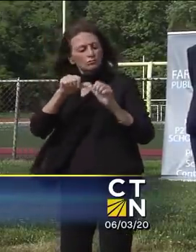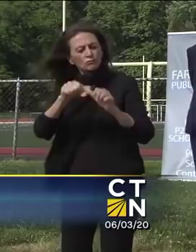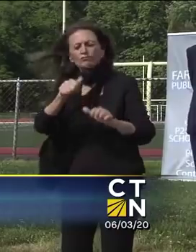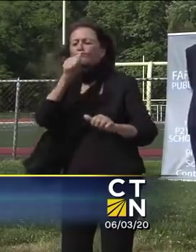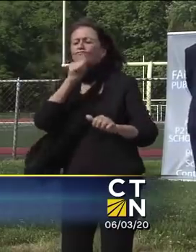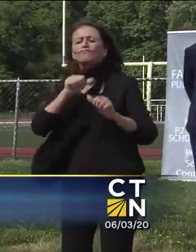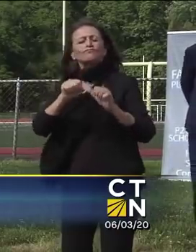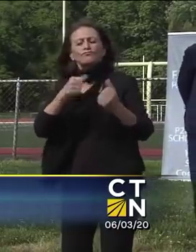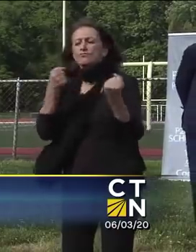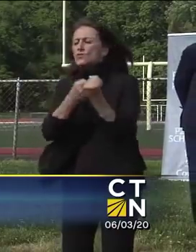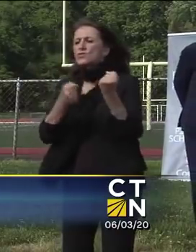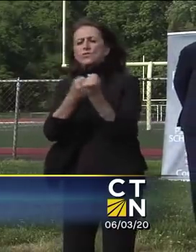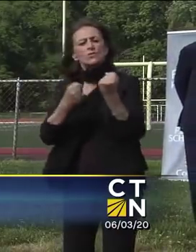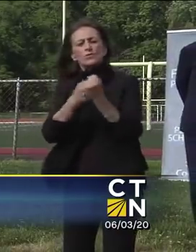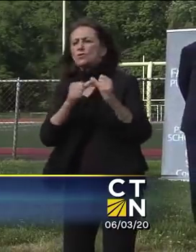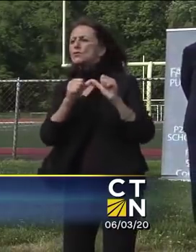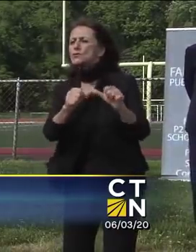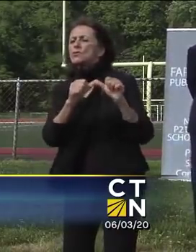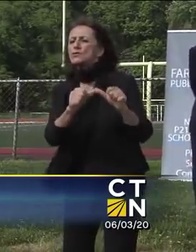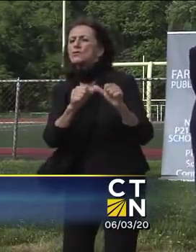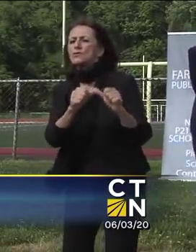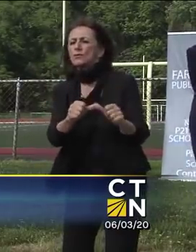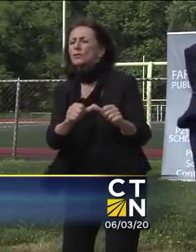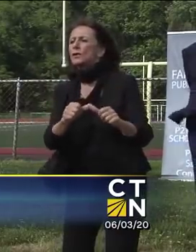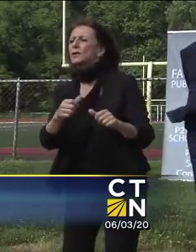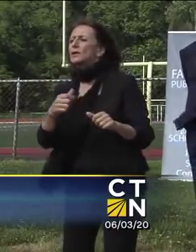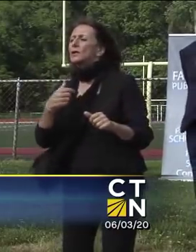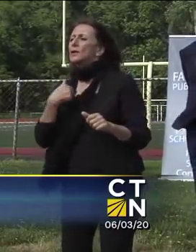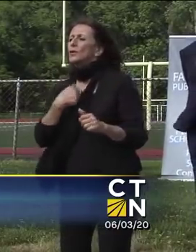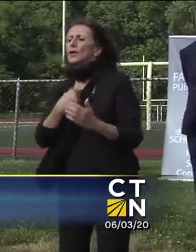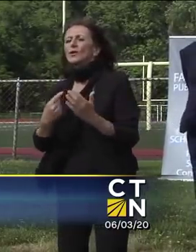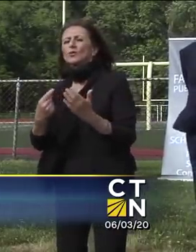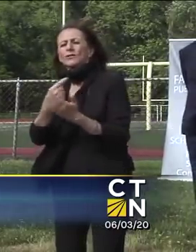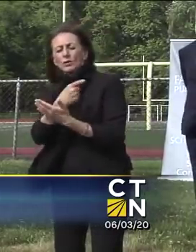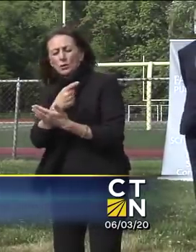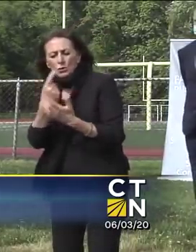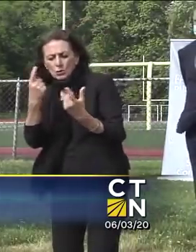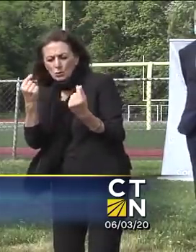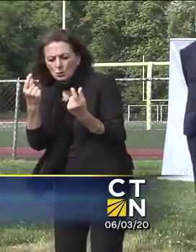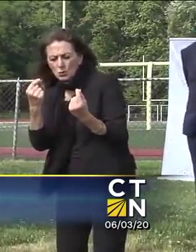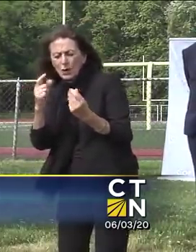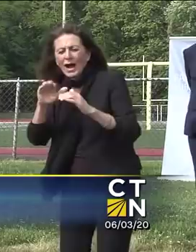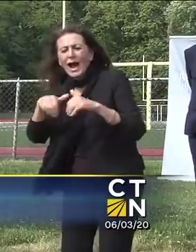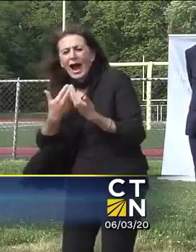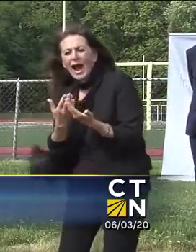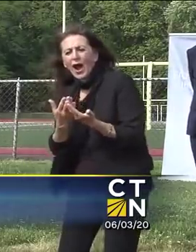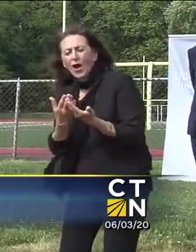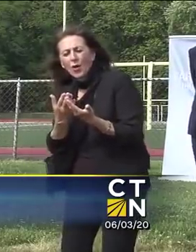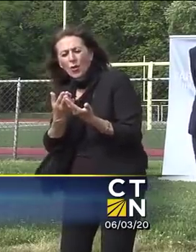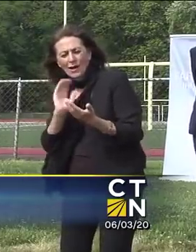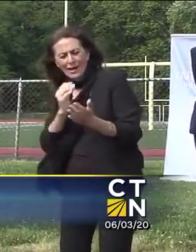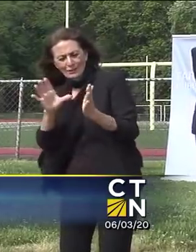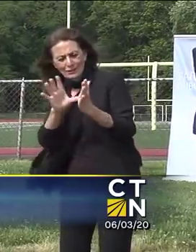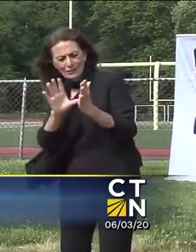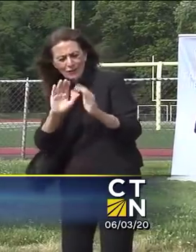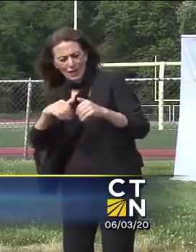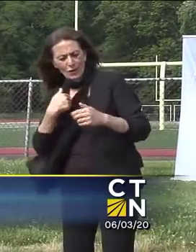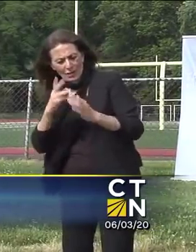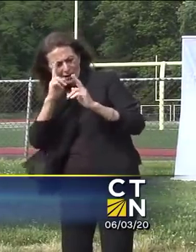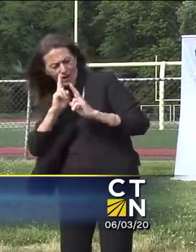support. We reviewed several innovative solutions that would honor our graduating seniors